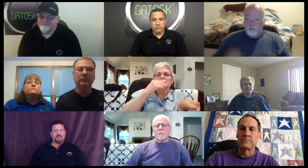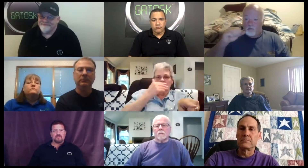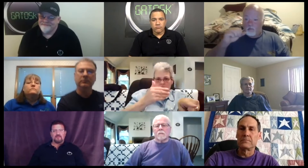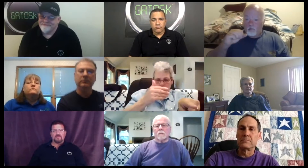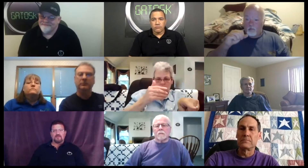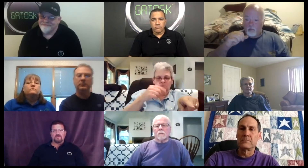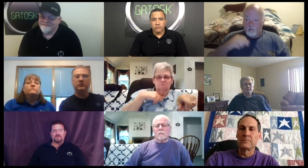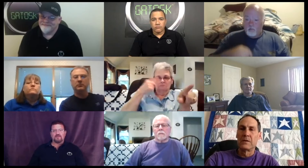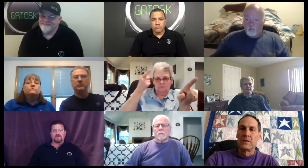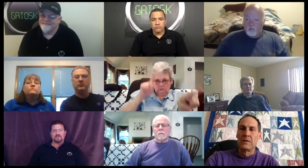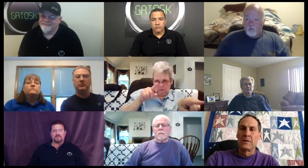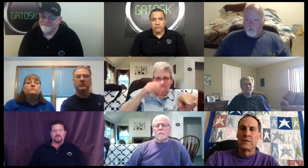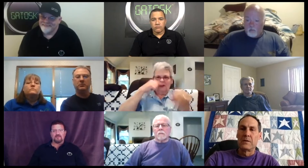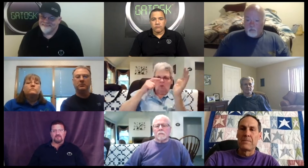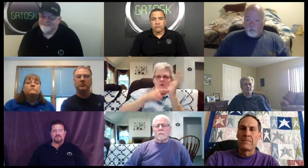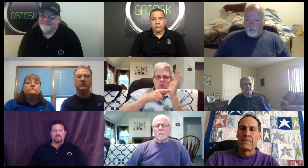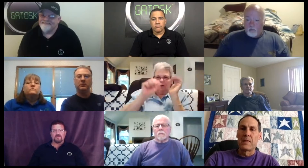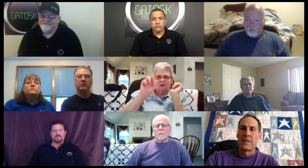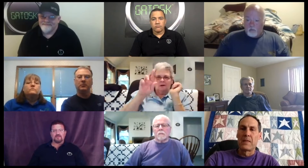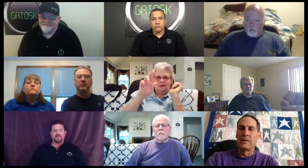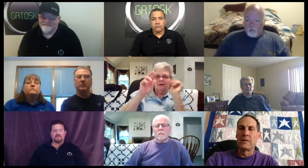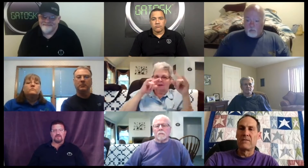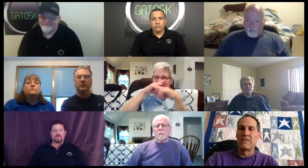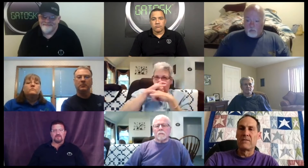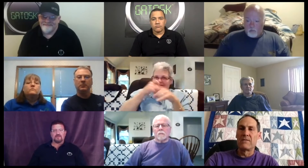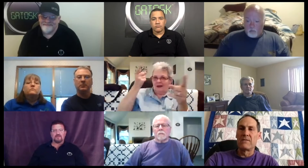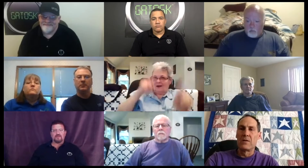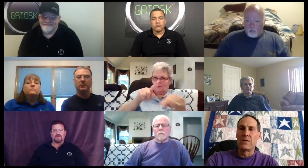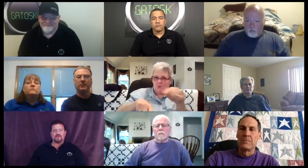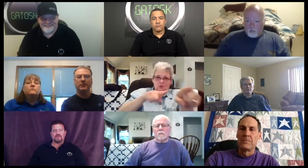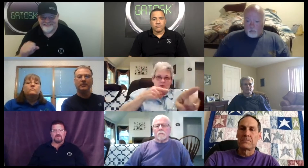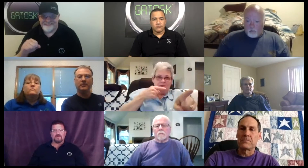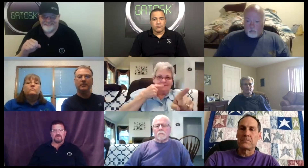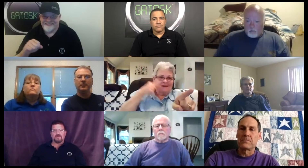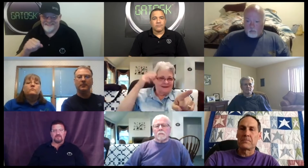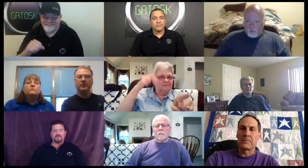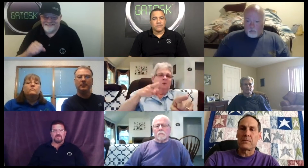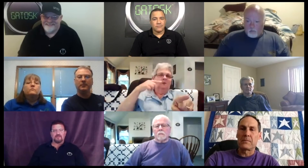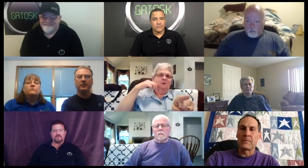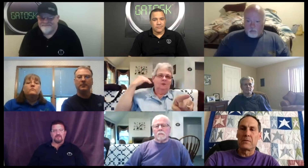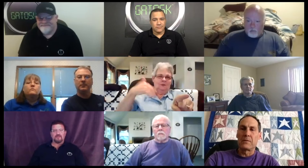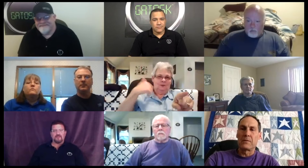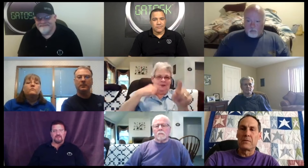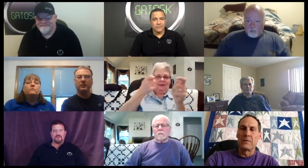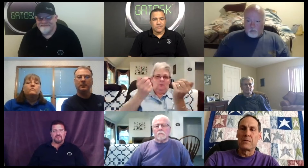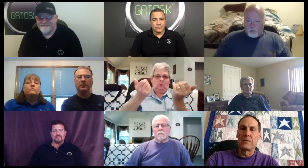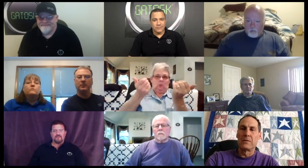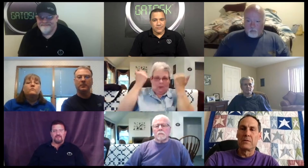ML. Michael, that's good. I agree. I noticed that the AR is very complex, and I agree with what you're saying. It's a